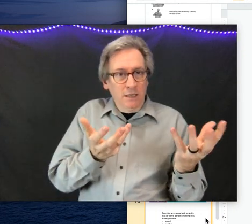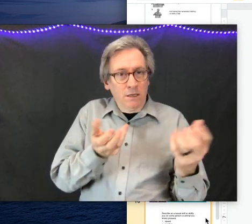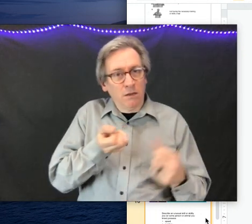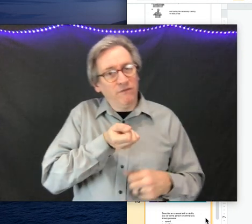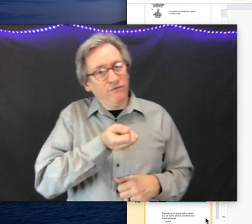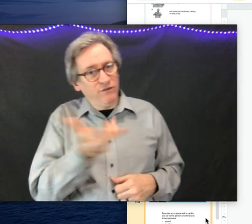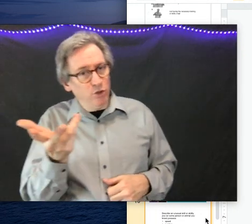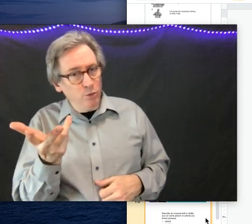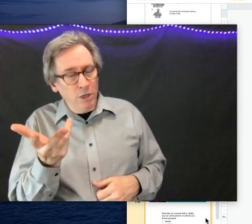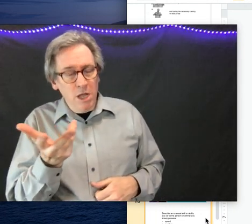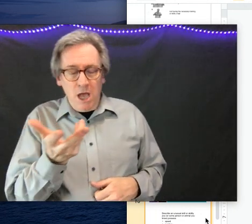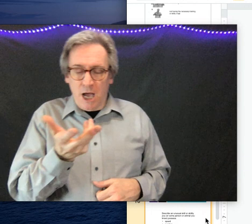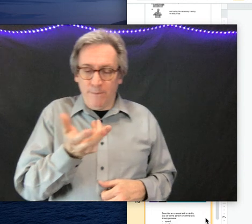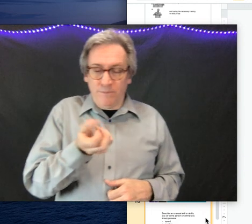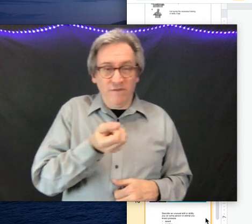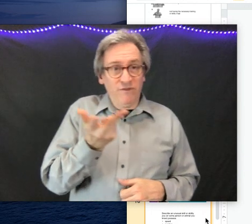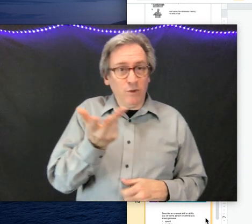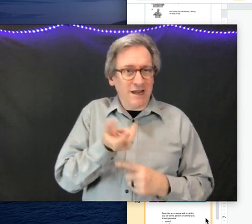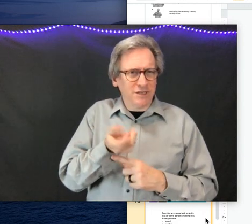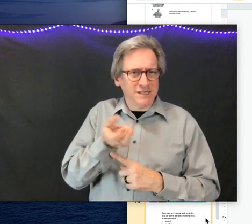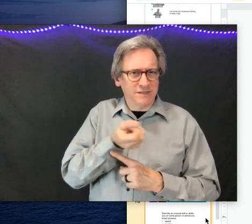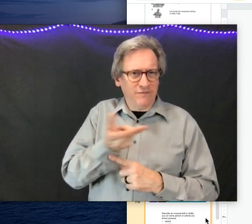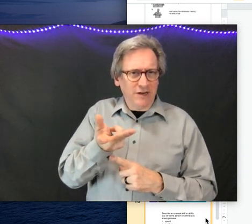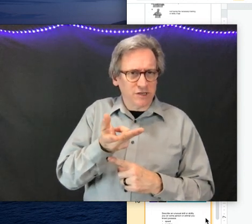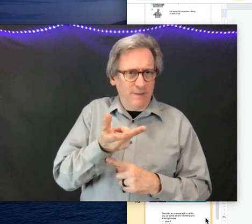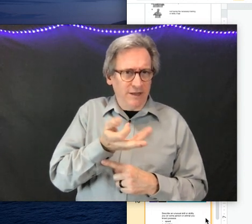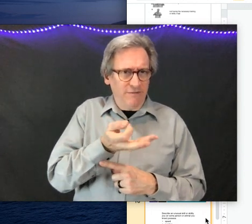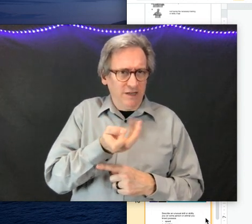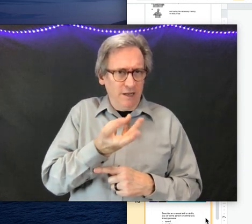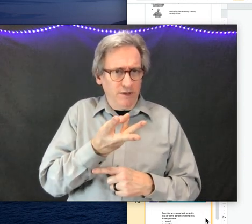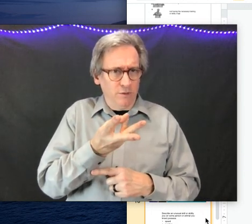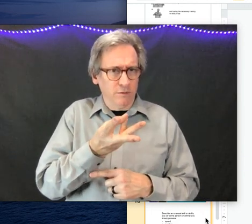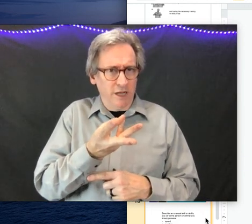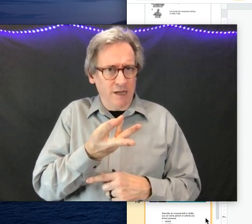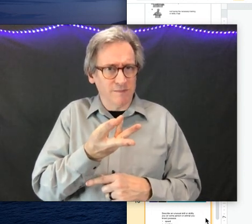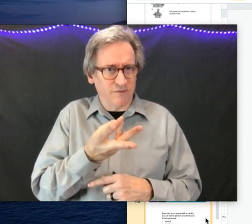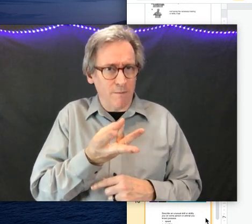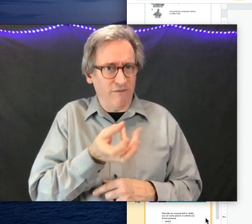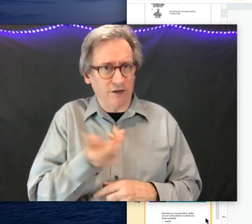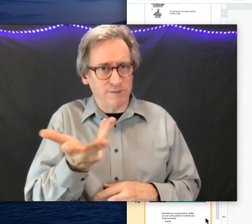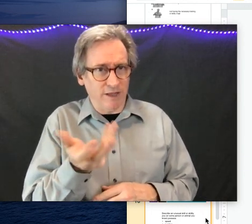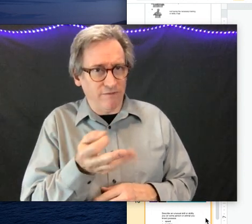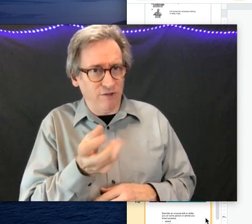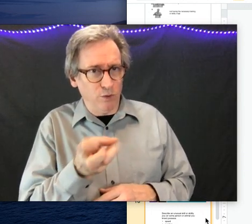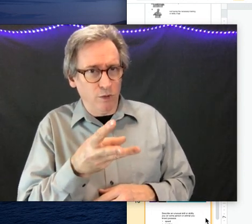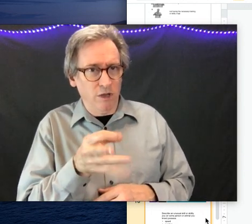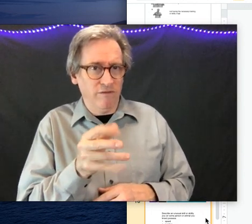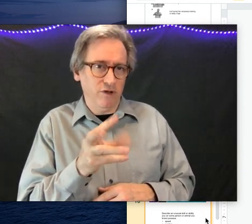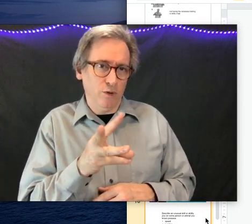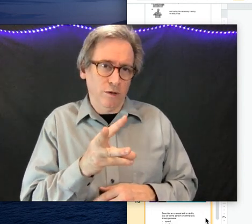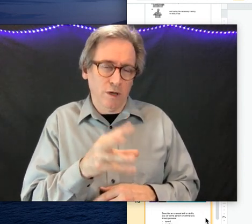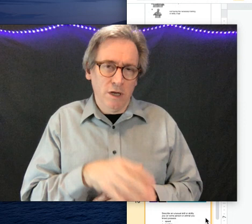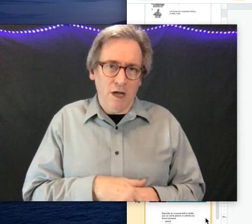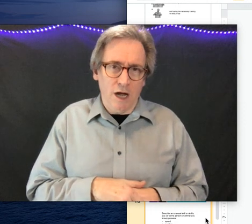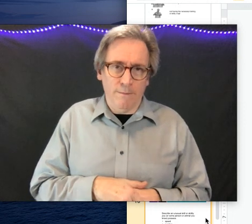many, few. Few actually is finger spelled, F-E-W. It comes from finger spelling, few.